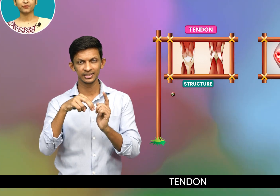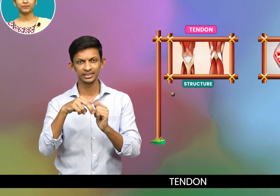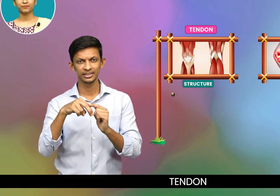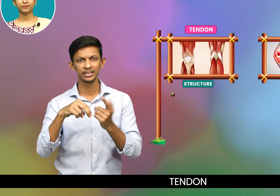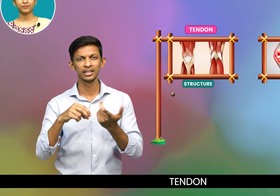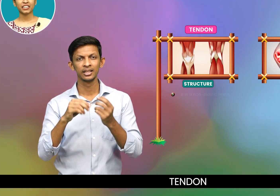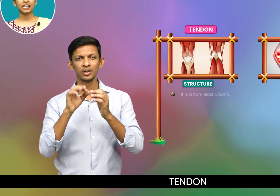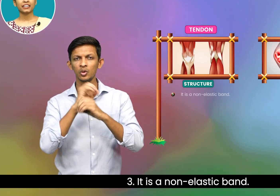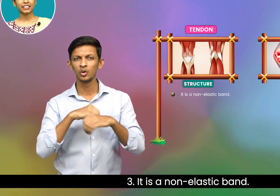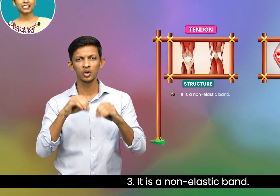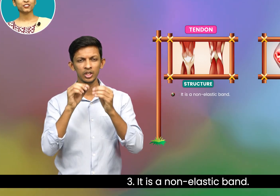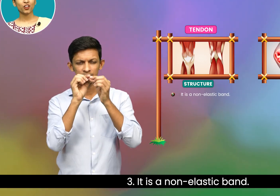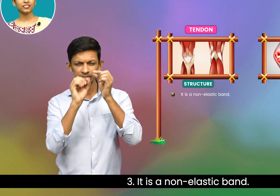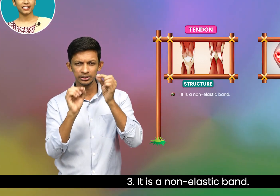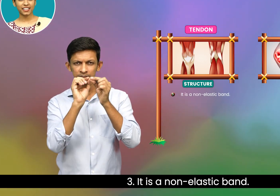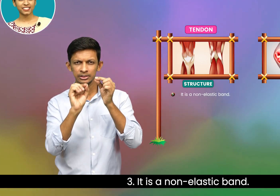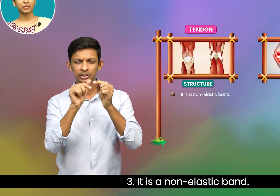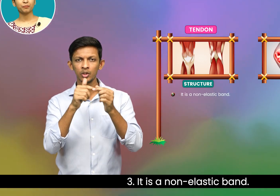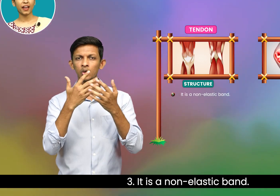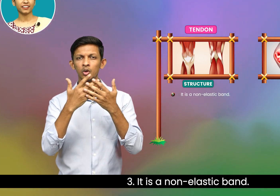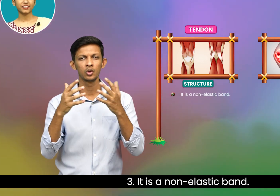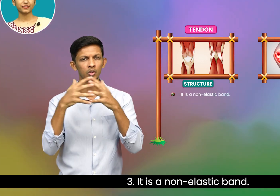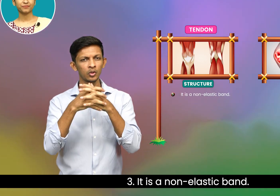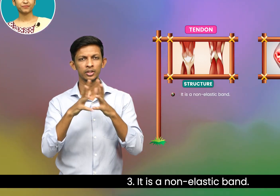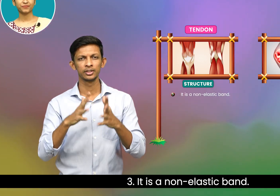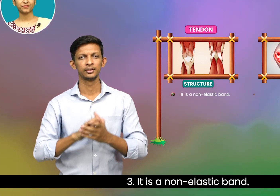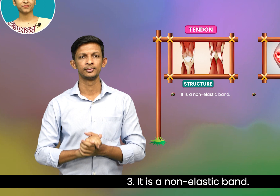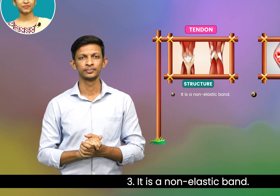Tendon. It is non-elastic band.